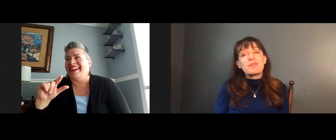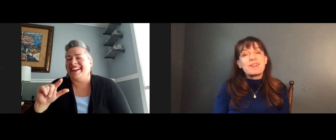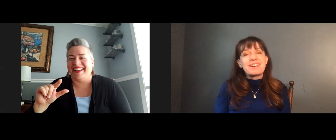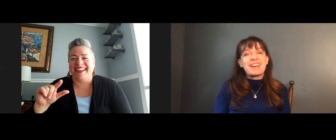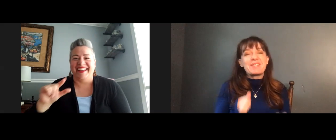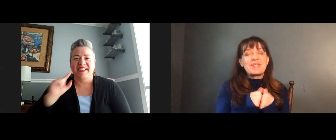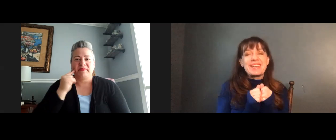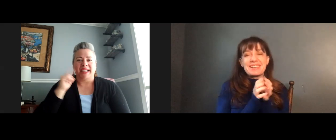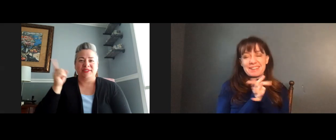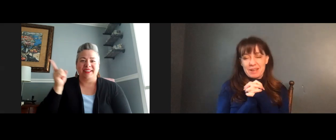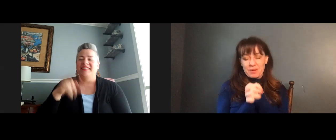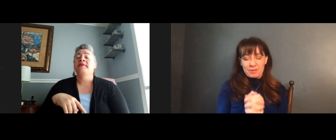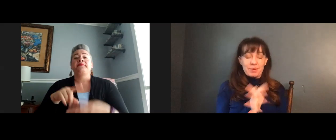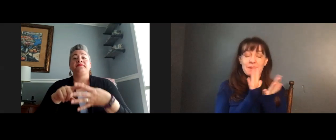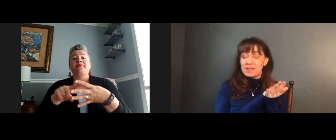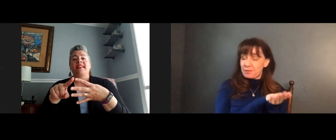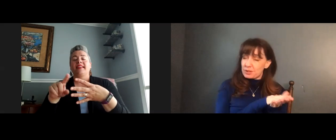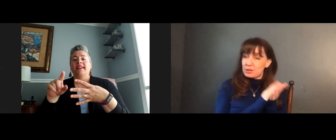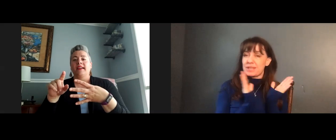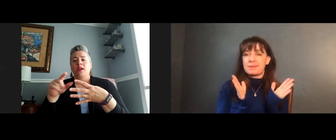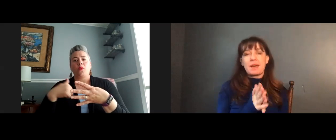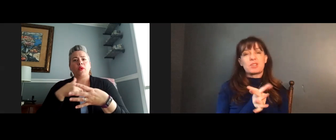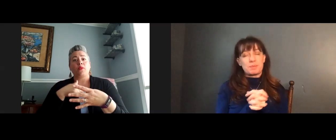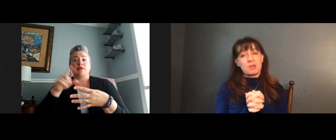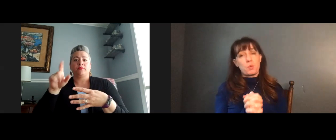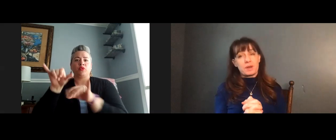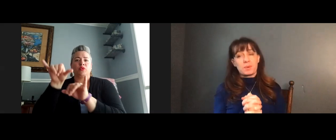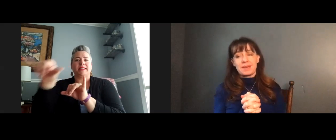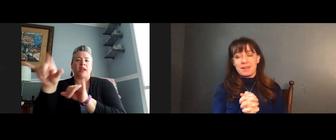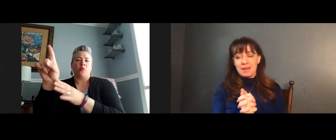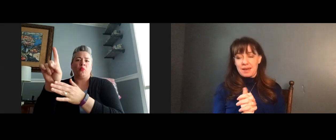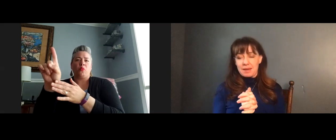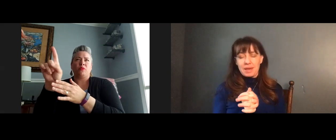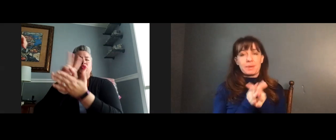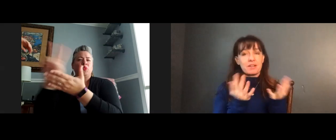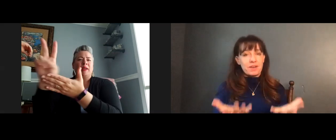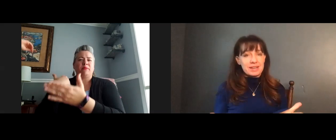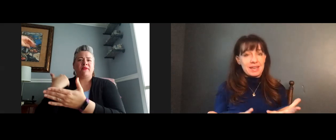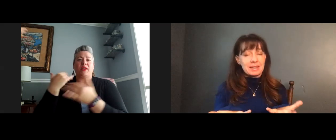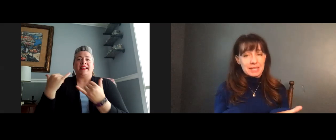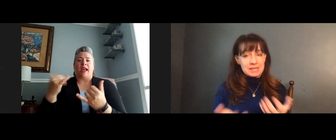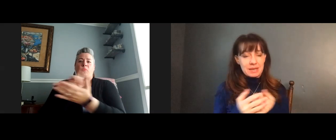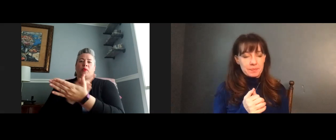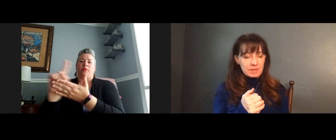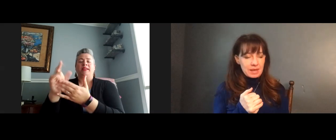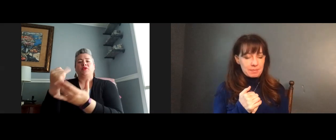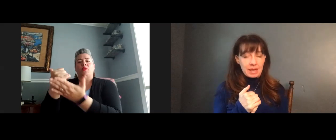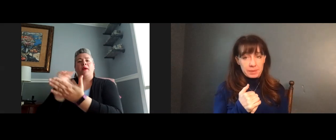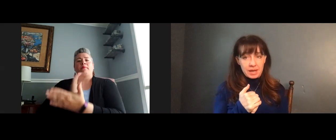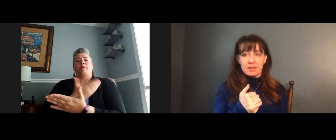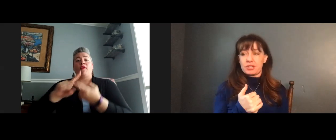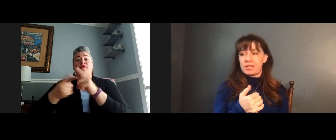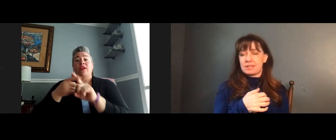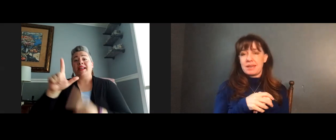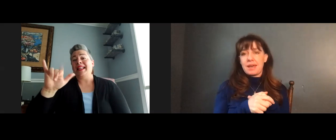just for a week we were going to be there for two weeks but now we'll just be there one week um helping our friend again linda um